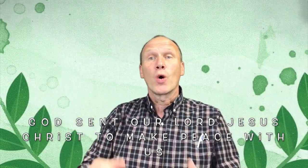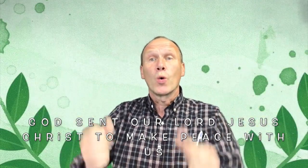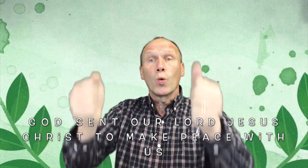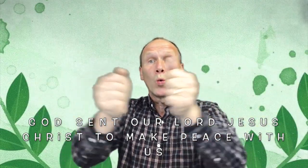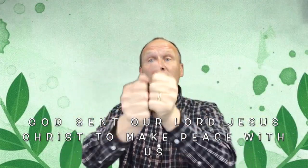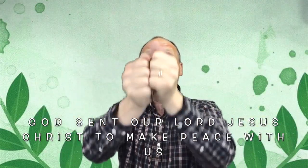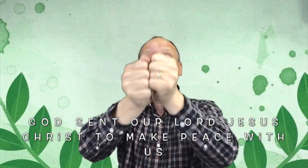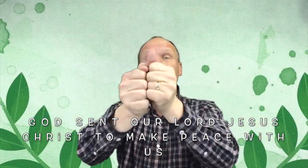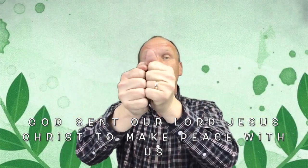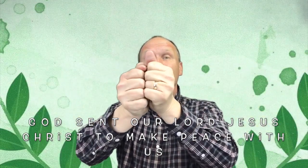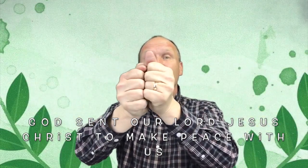with